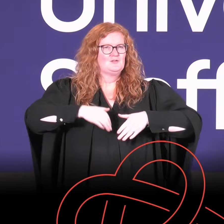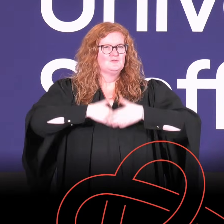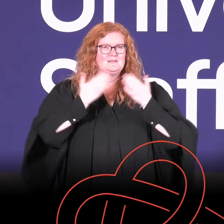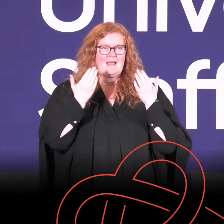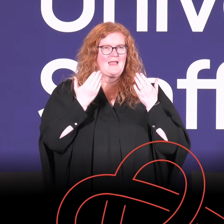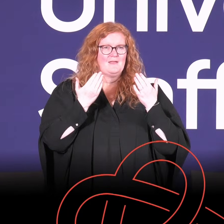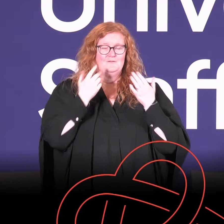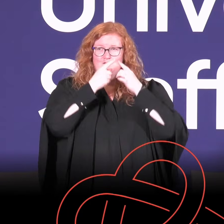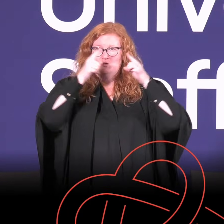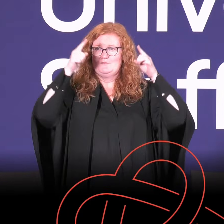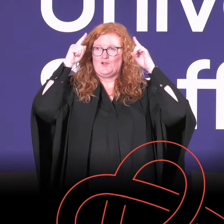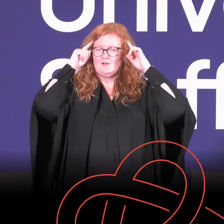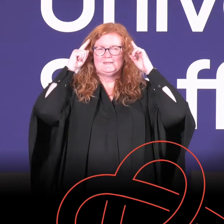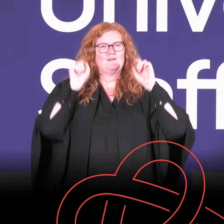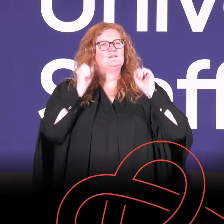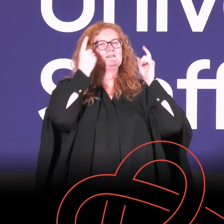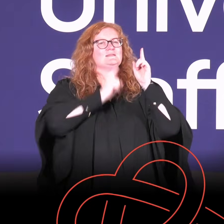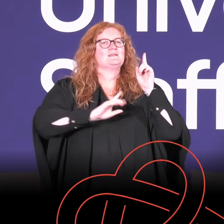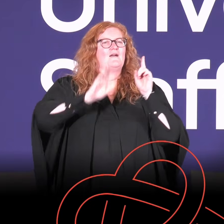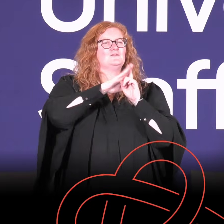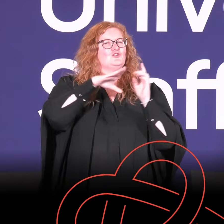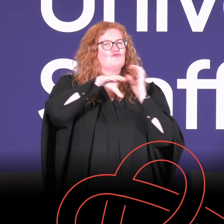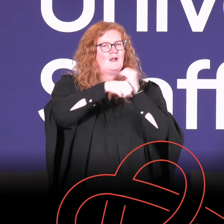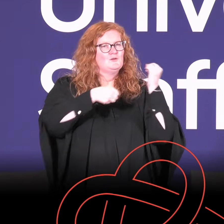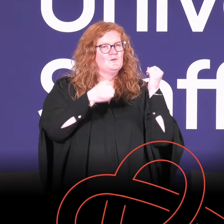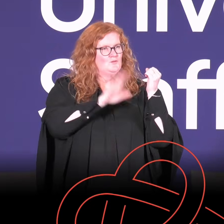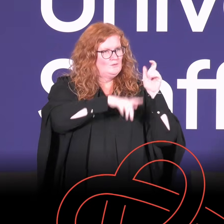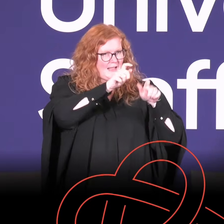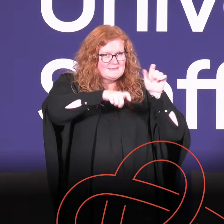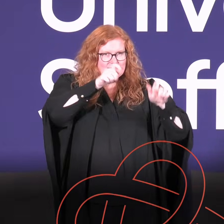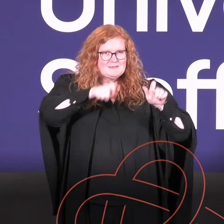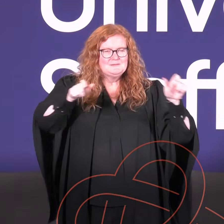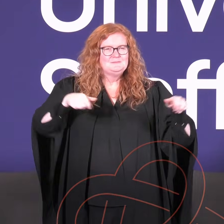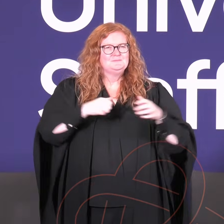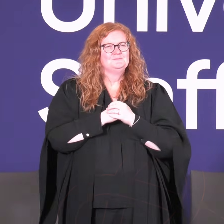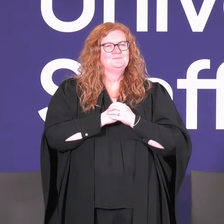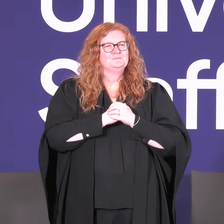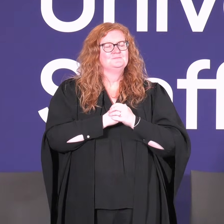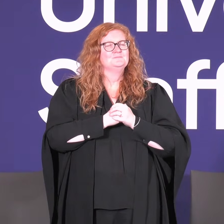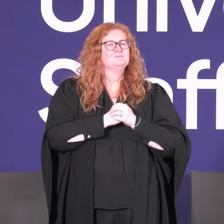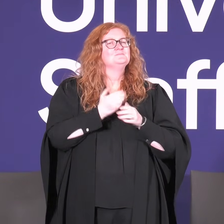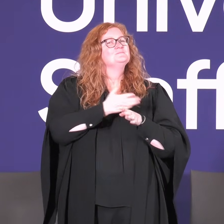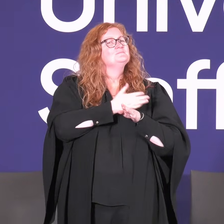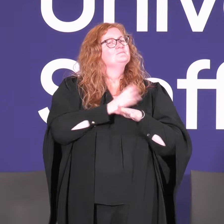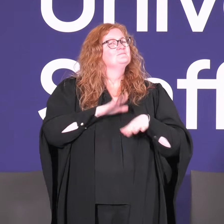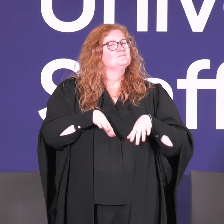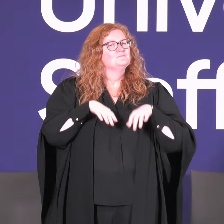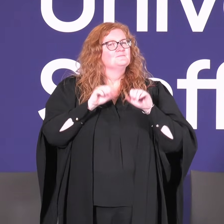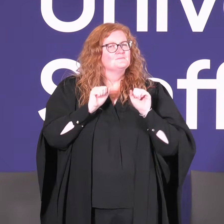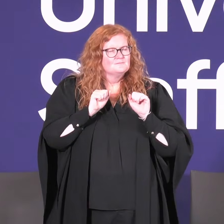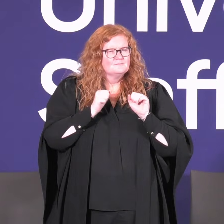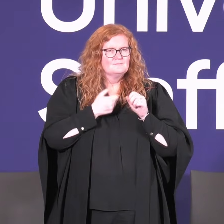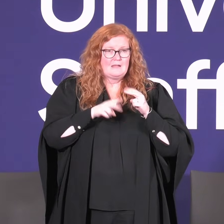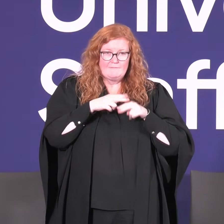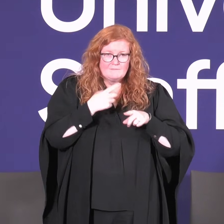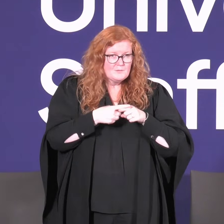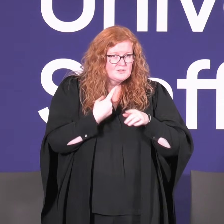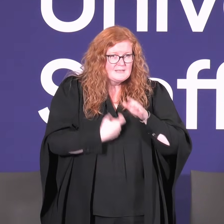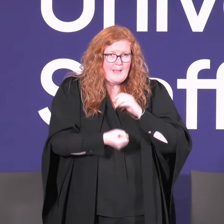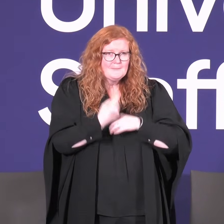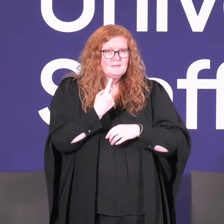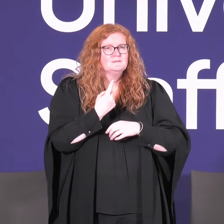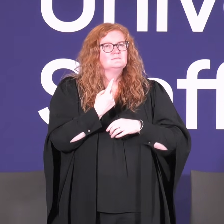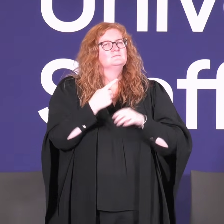University of Staffordshire graduates and their guests. Before we begin, I should say that in the unlikely event of an emergency,